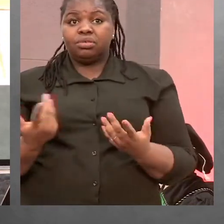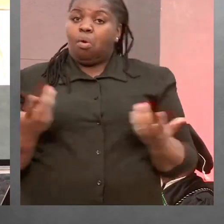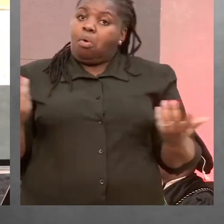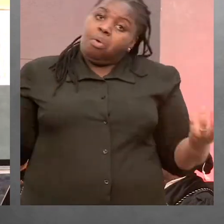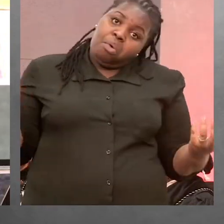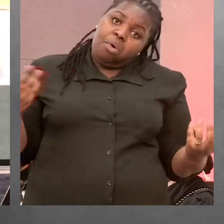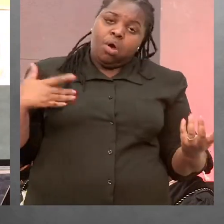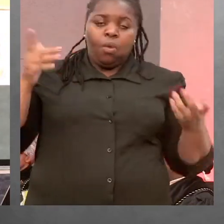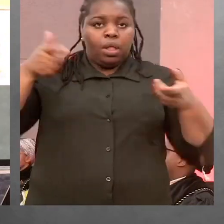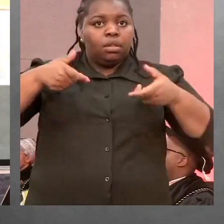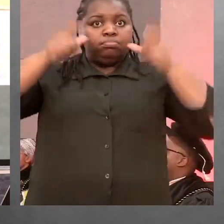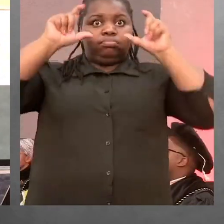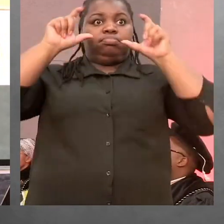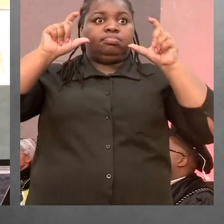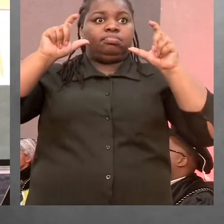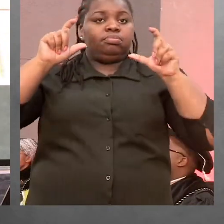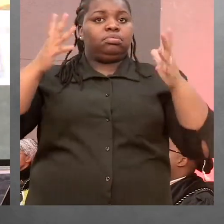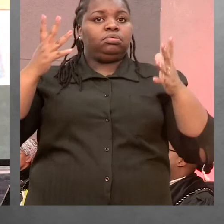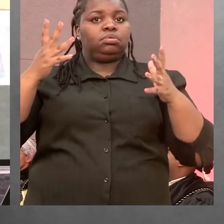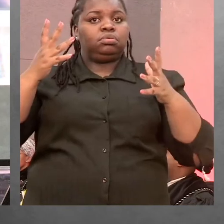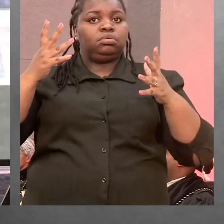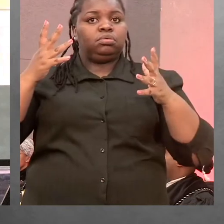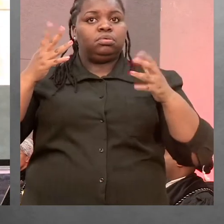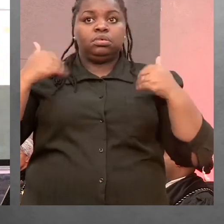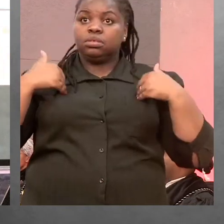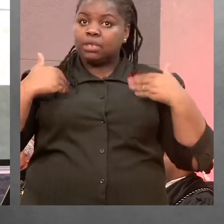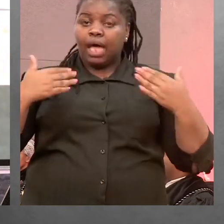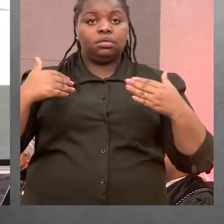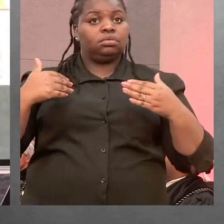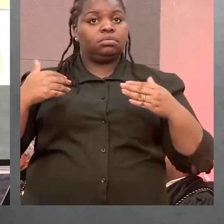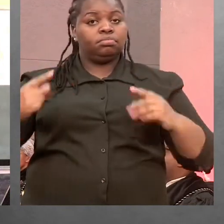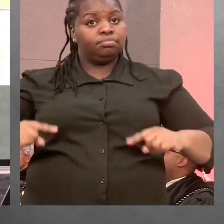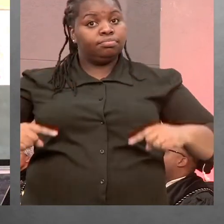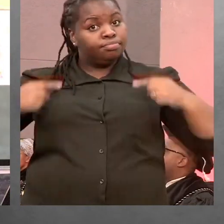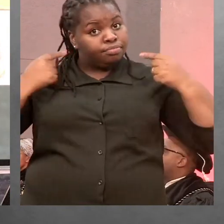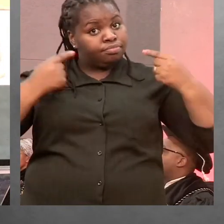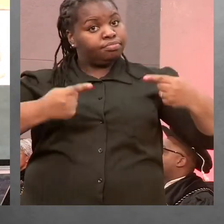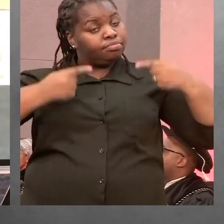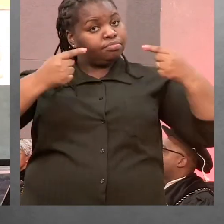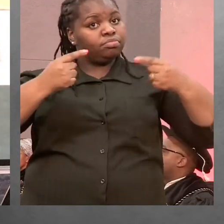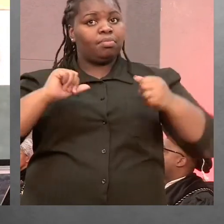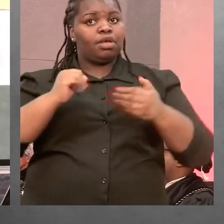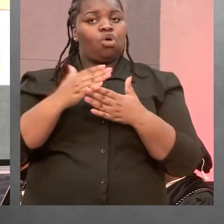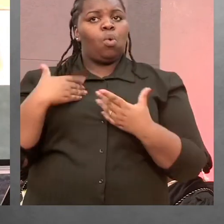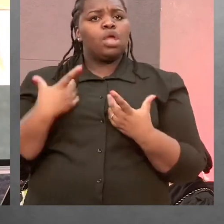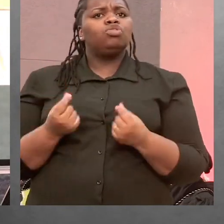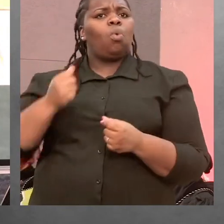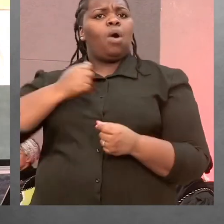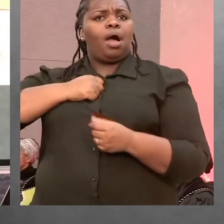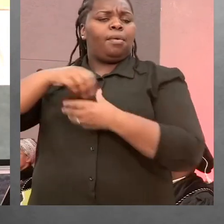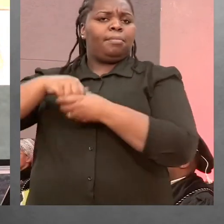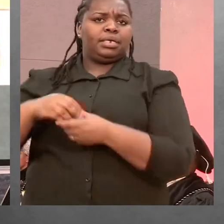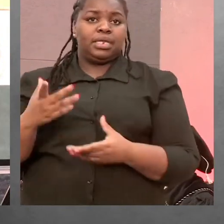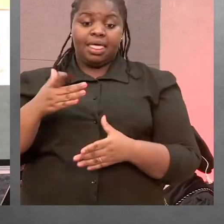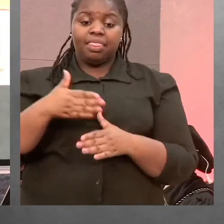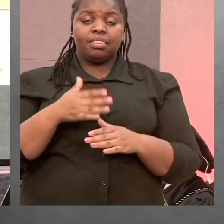going to wake up, fold our sleeves, and get on with the job of saving our country?